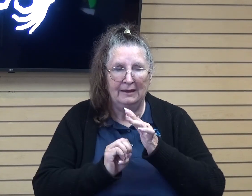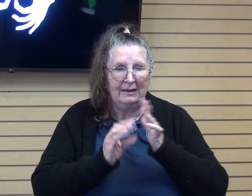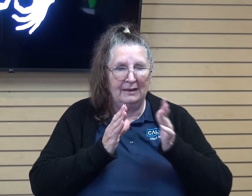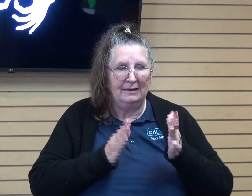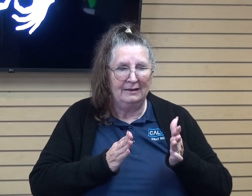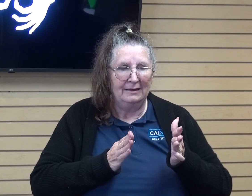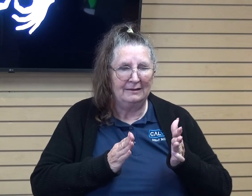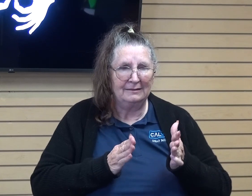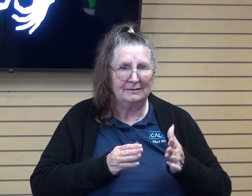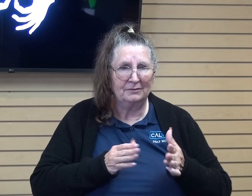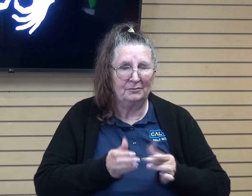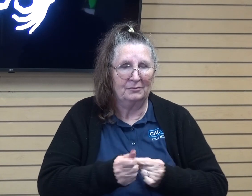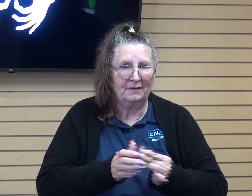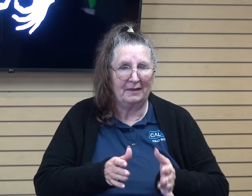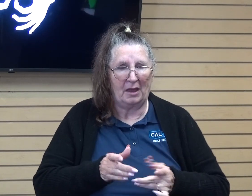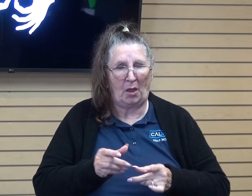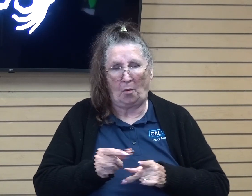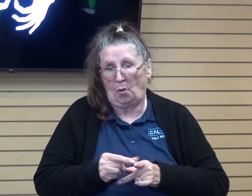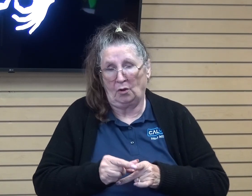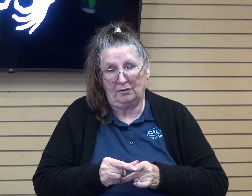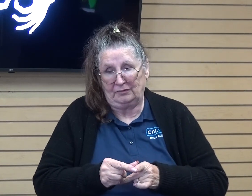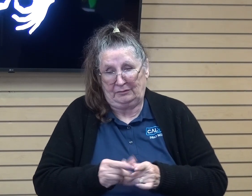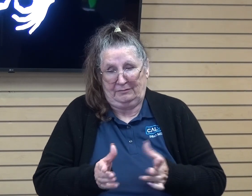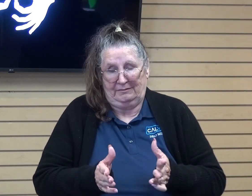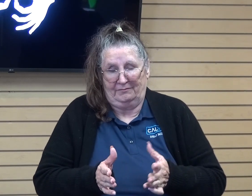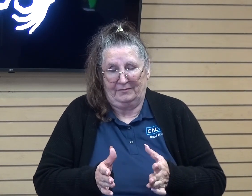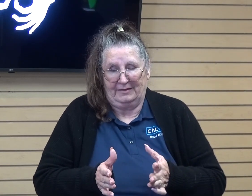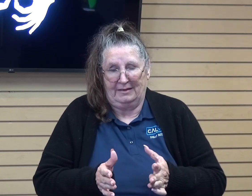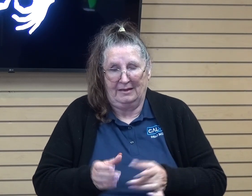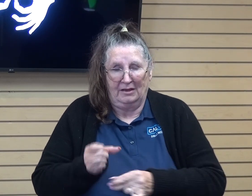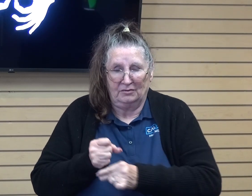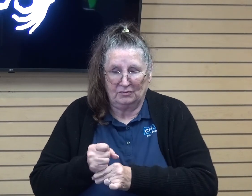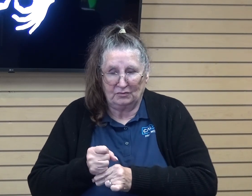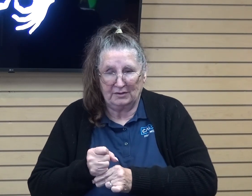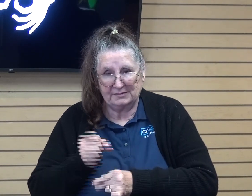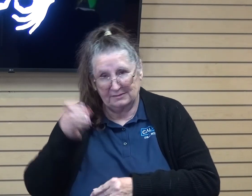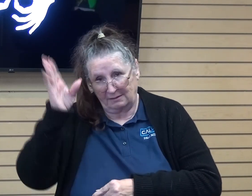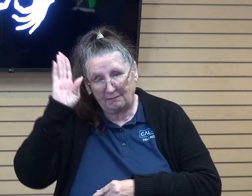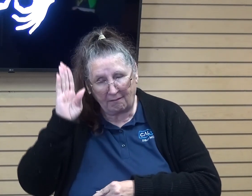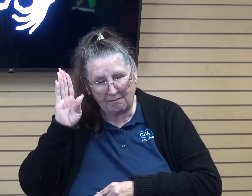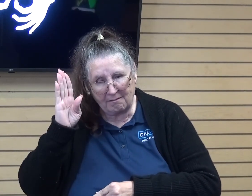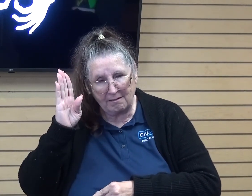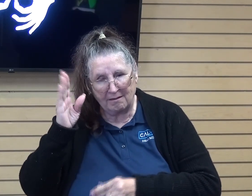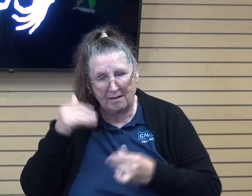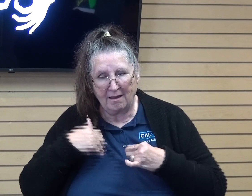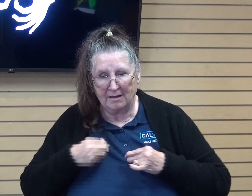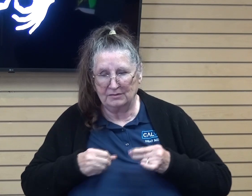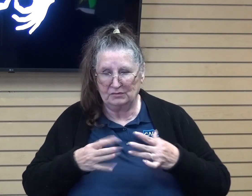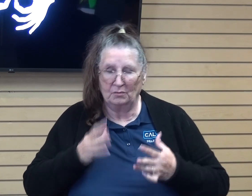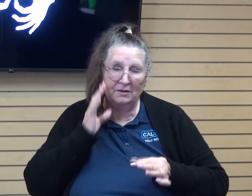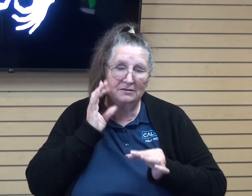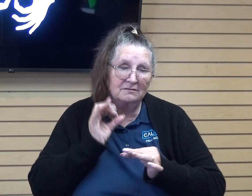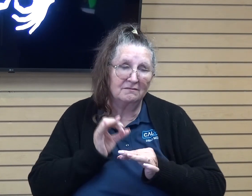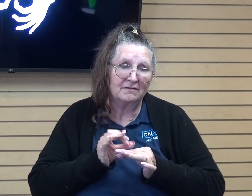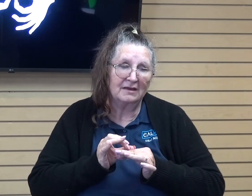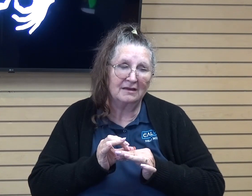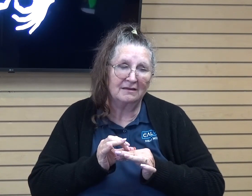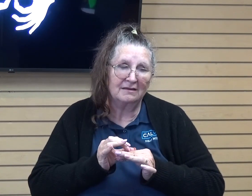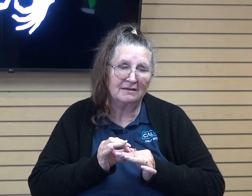speechless. To trust, Ezekiel trusted the Lord and had so much faith, and he